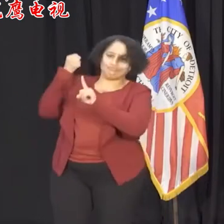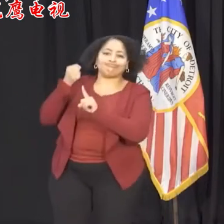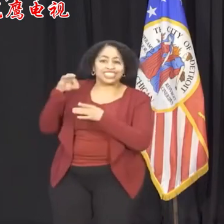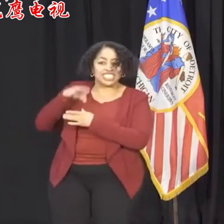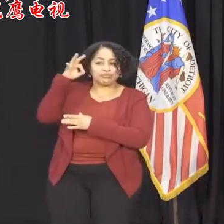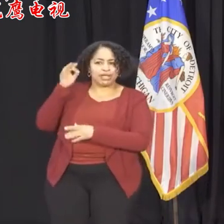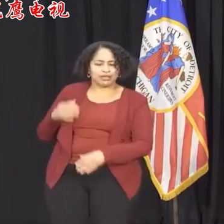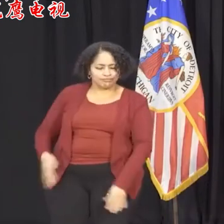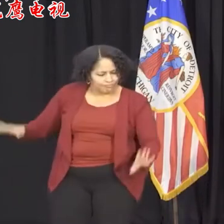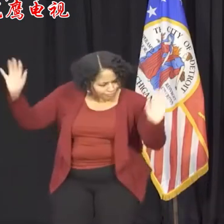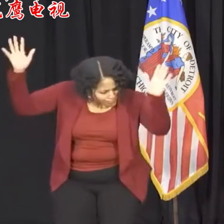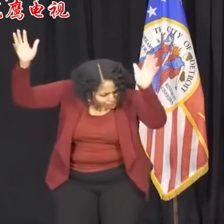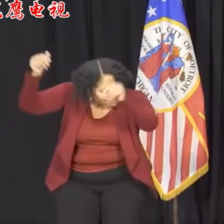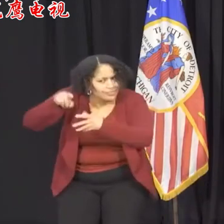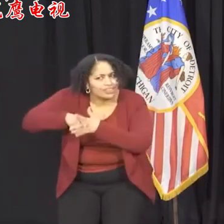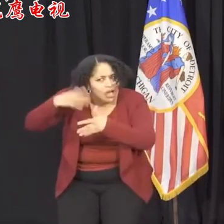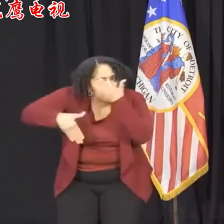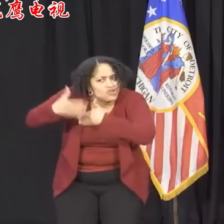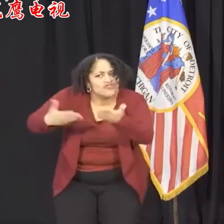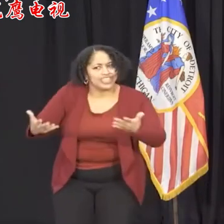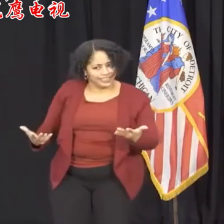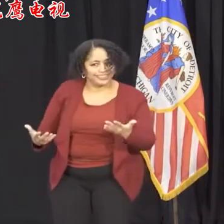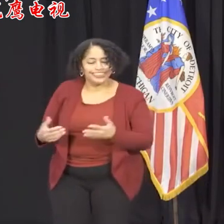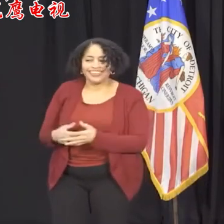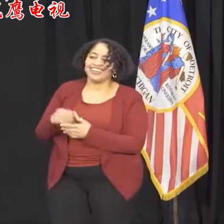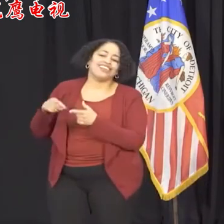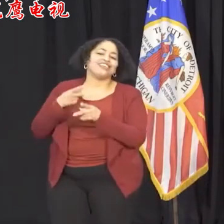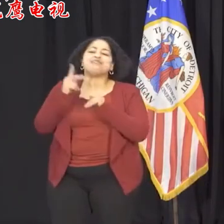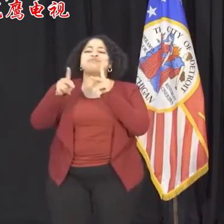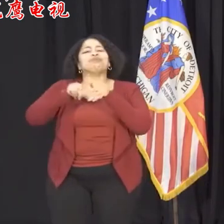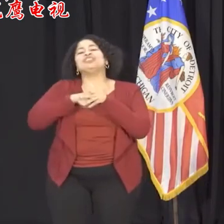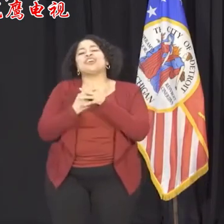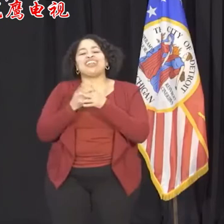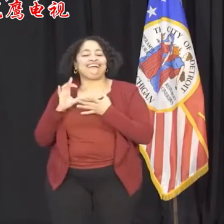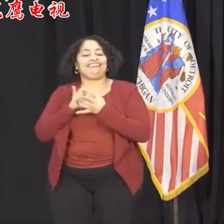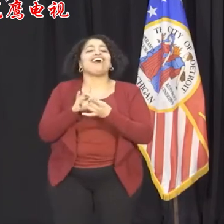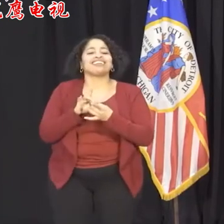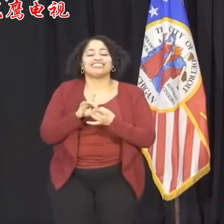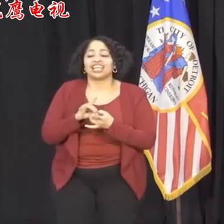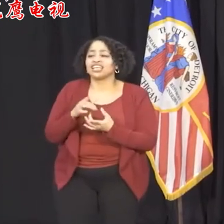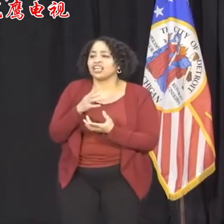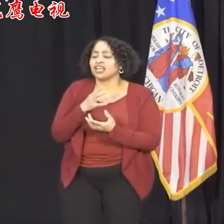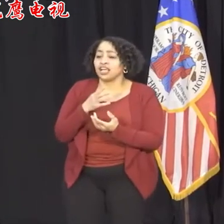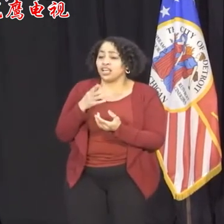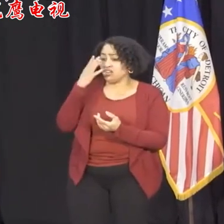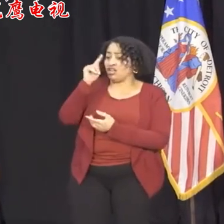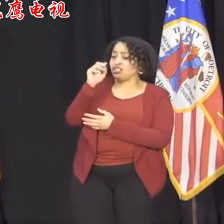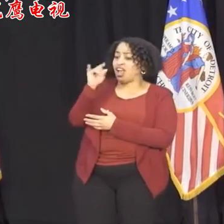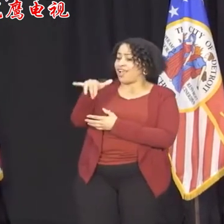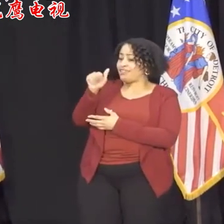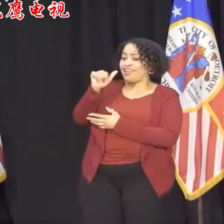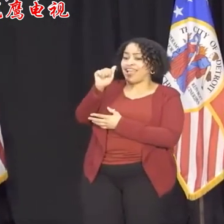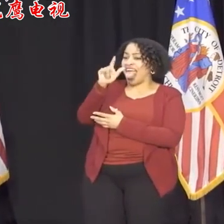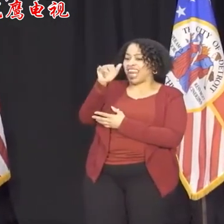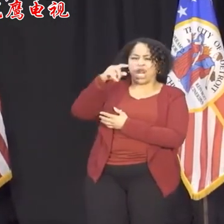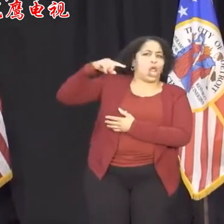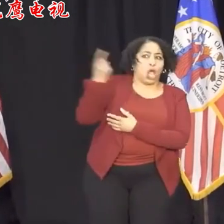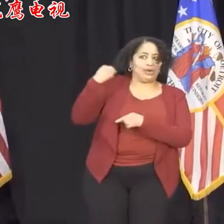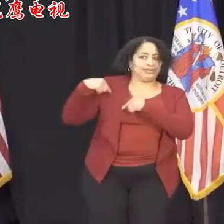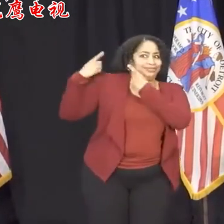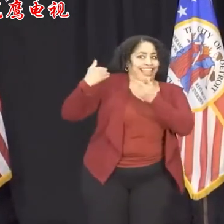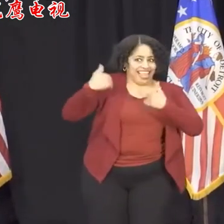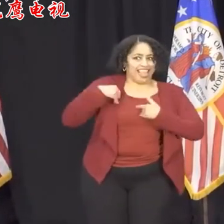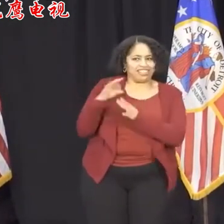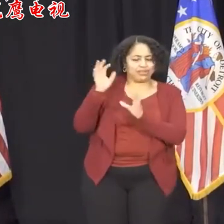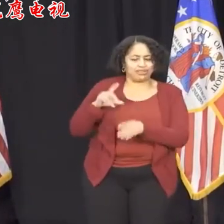too, and he began to move. And people started connecting. And you know, Tonya Allen always has the spirit,